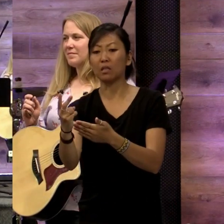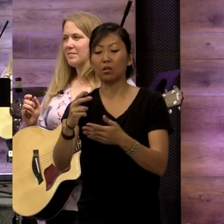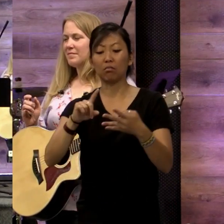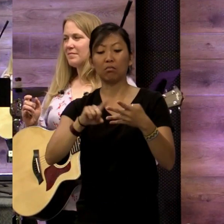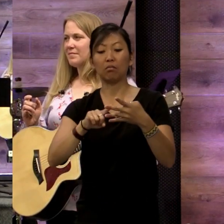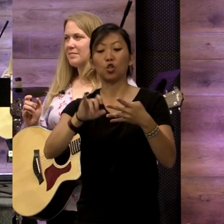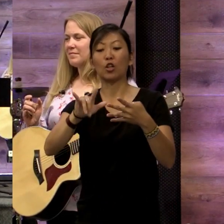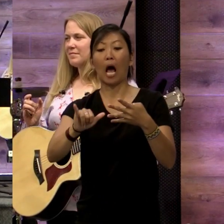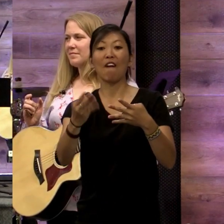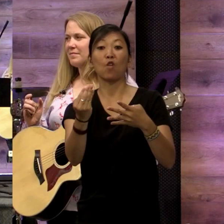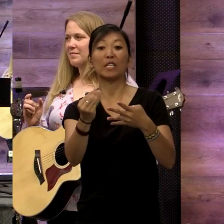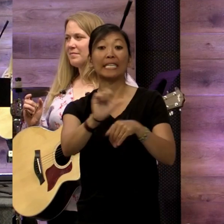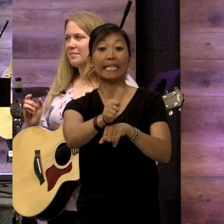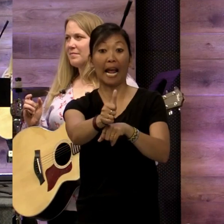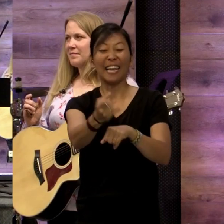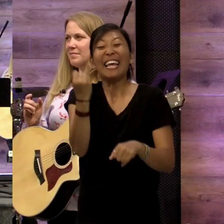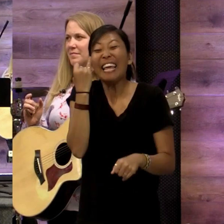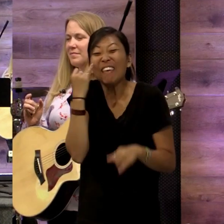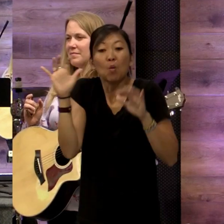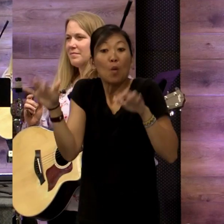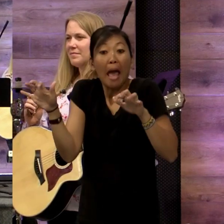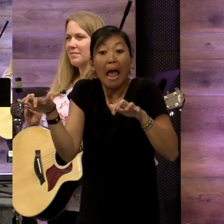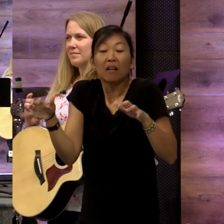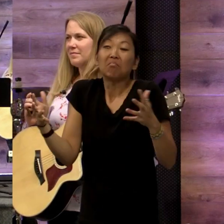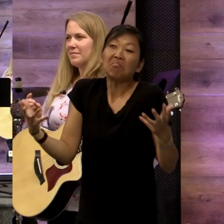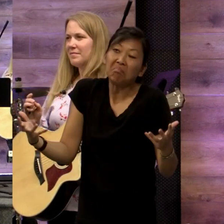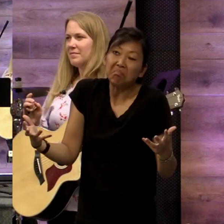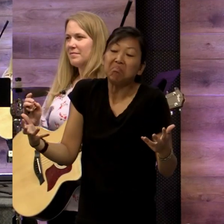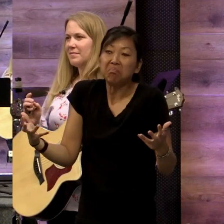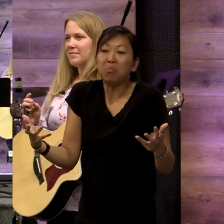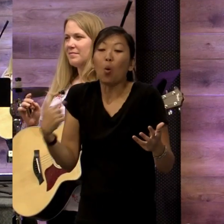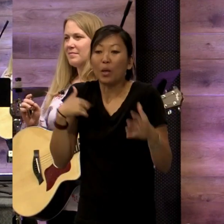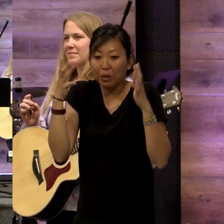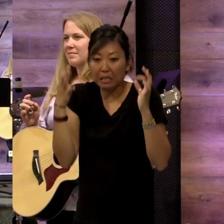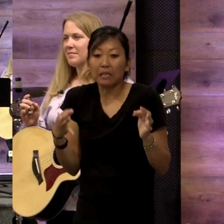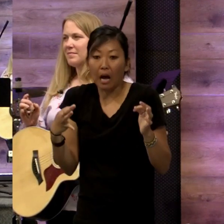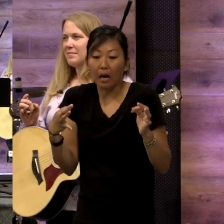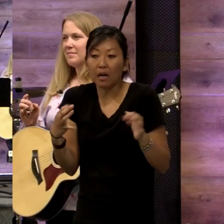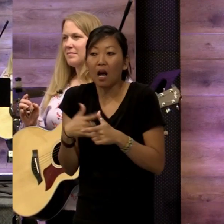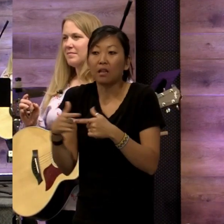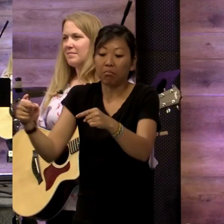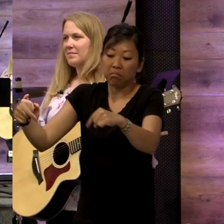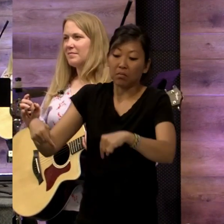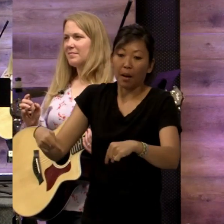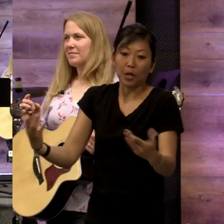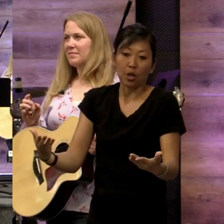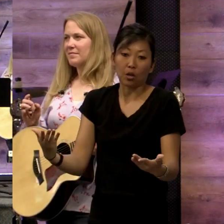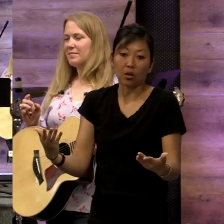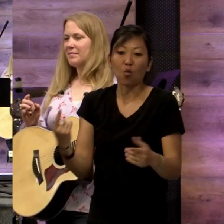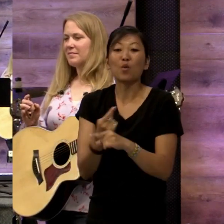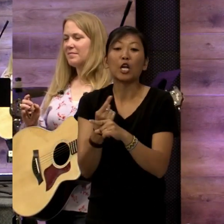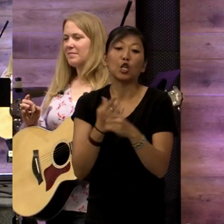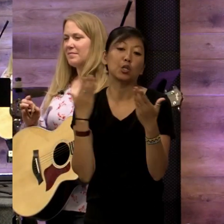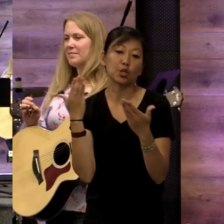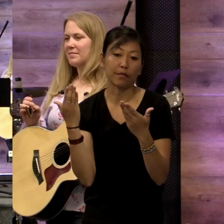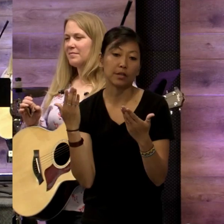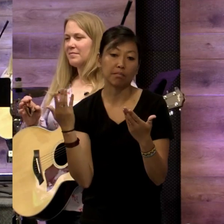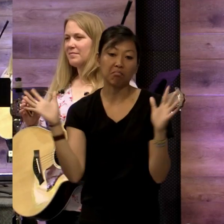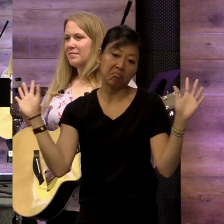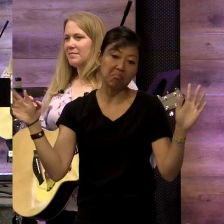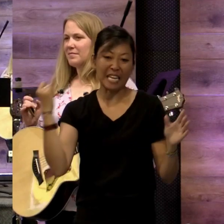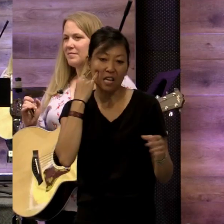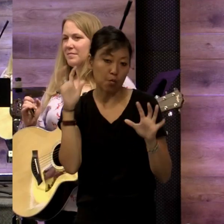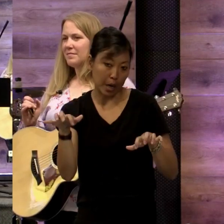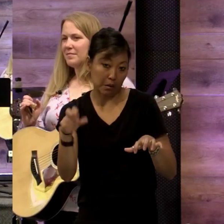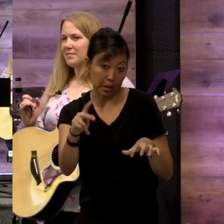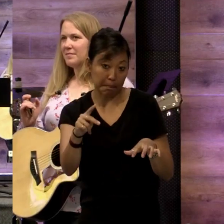now, 10 a.m. Rain plans are, if it does rain, we'll make the call on the weather, and it would just be regular services